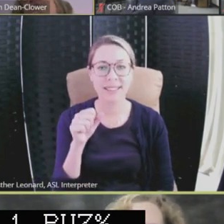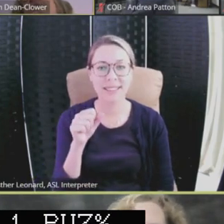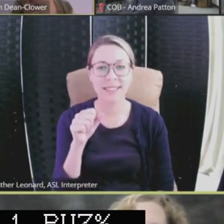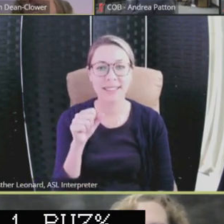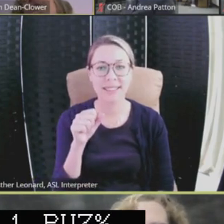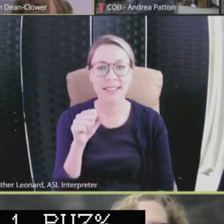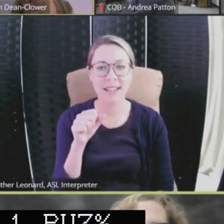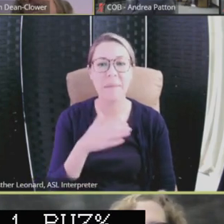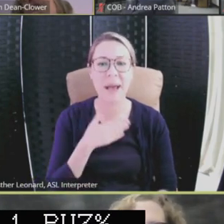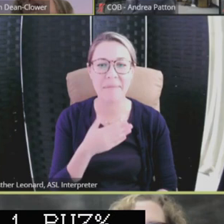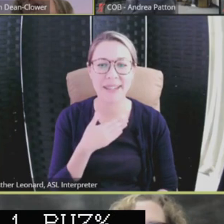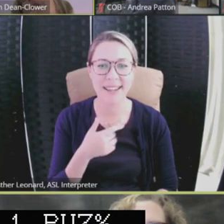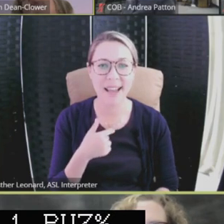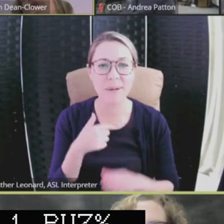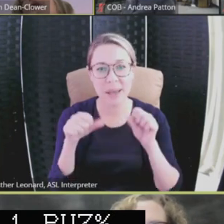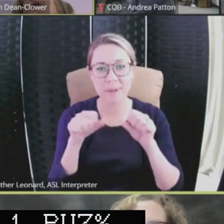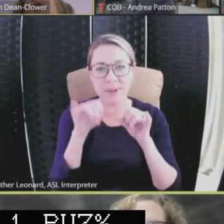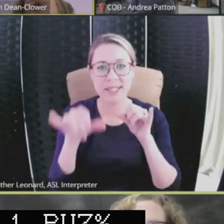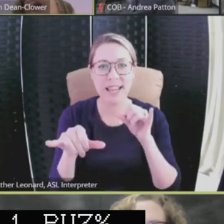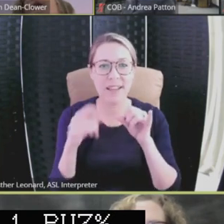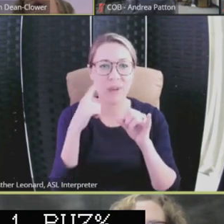work out to stay on for the meeting.